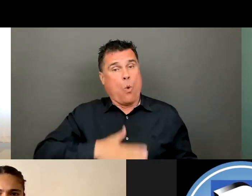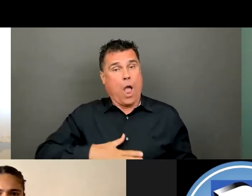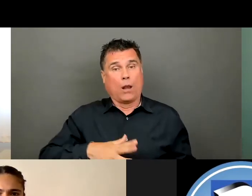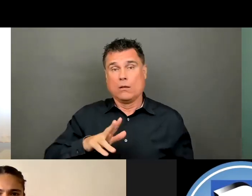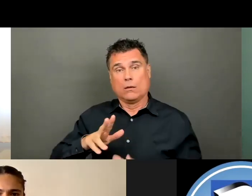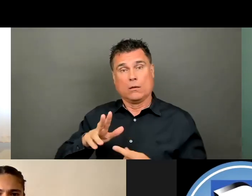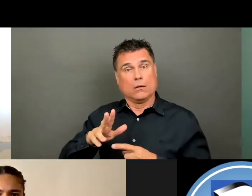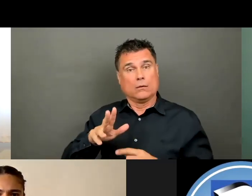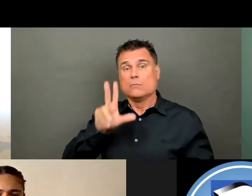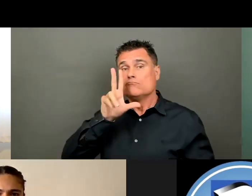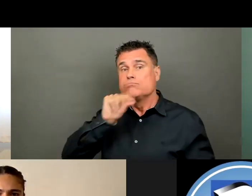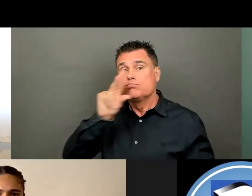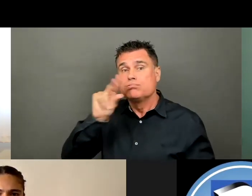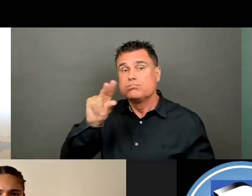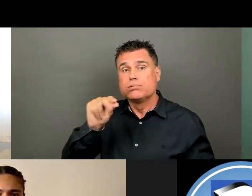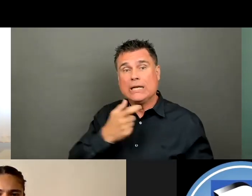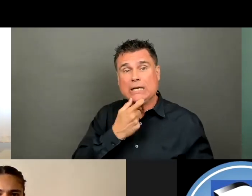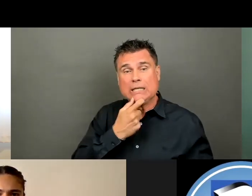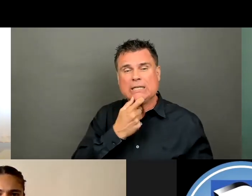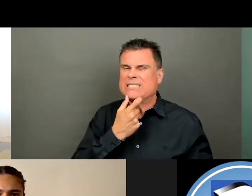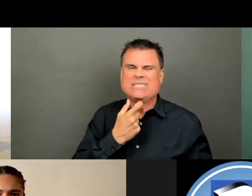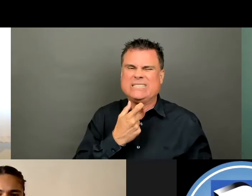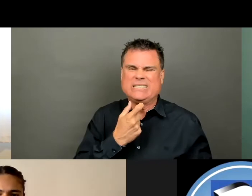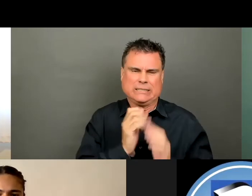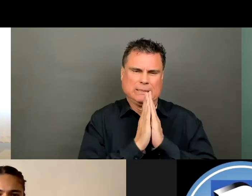Nigel, okay, thank you. If you